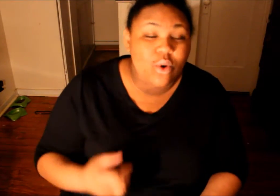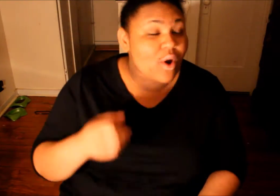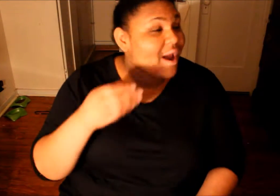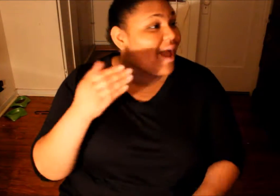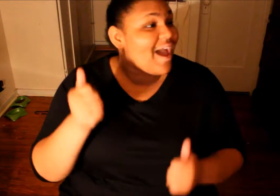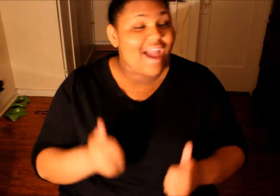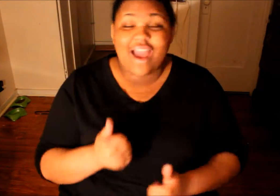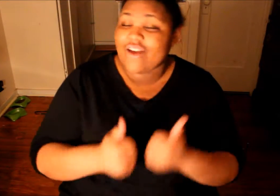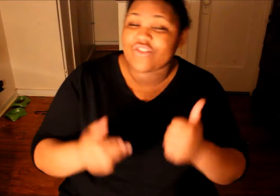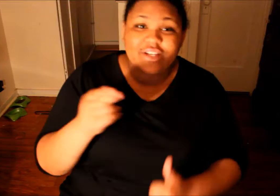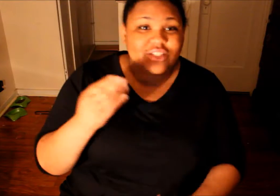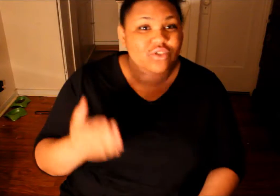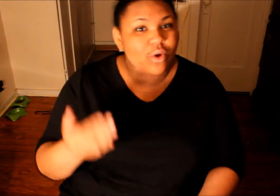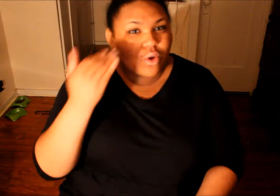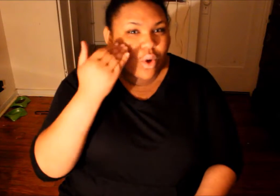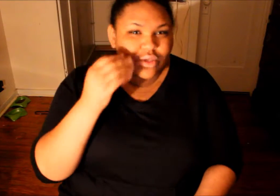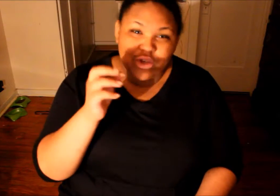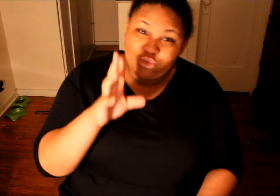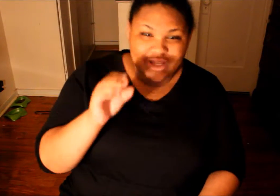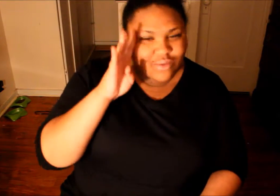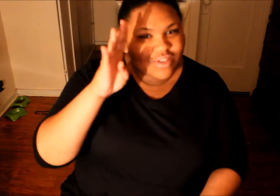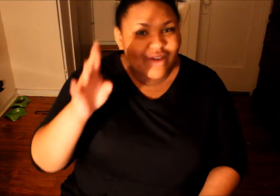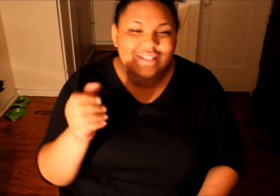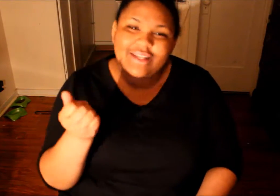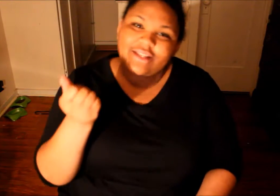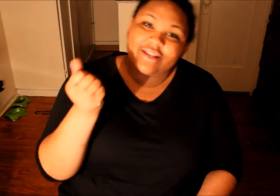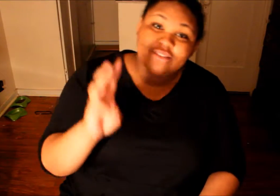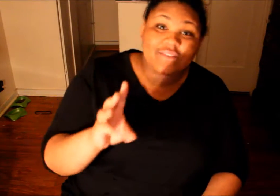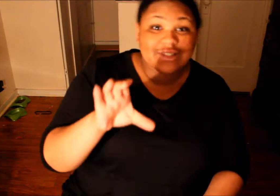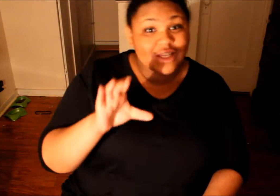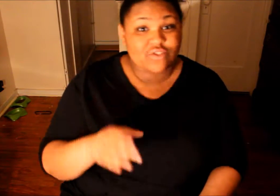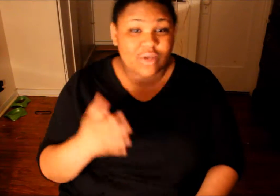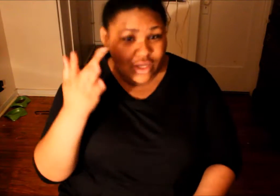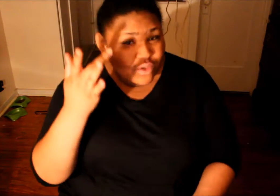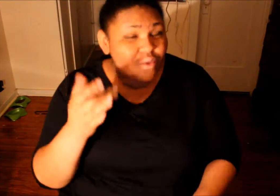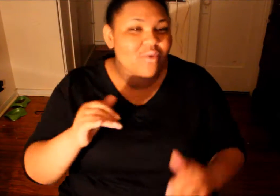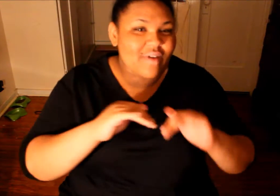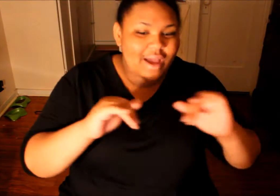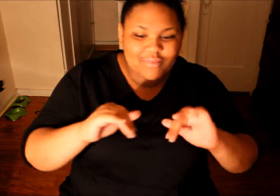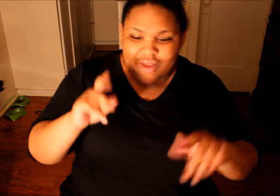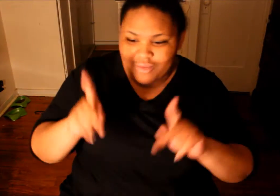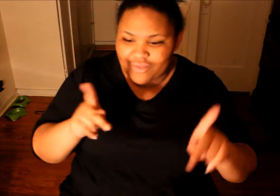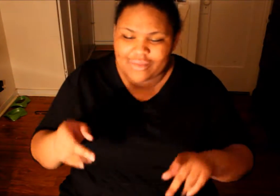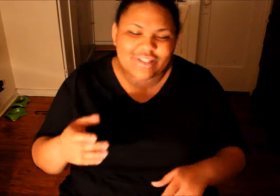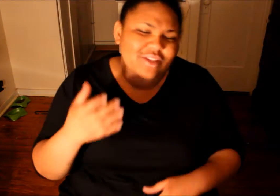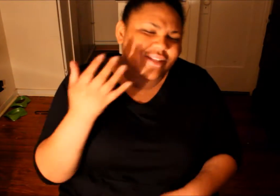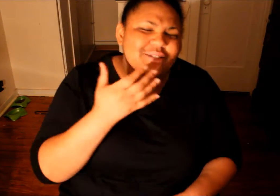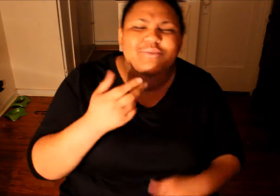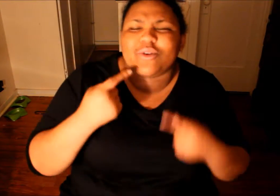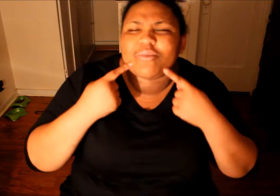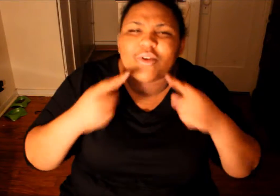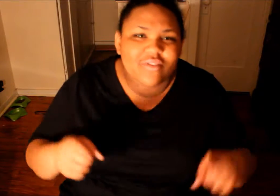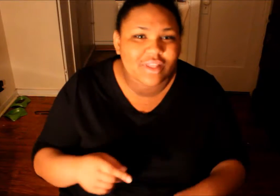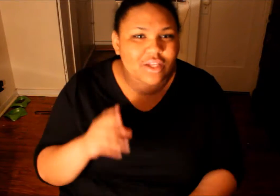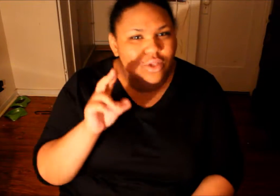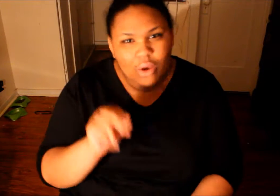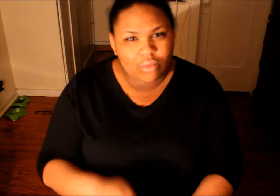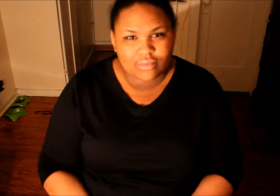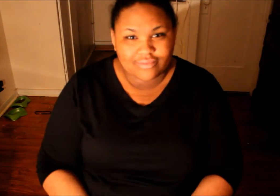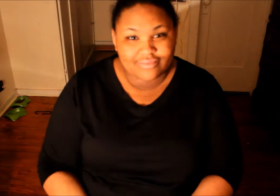that race was invented in the 15th century to divide people from each other and it has worked perfectly. No, I'm not